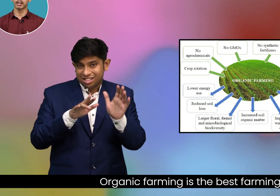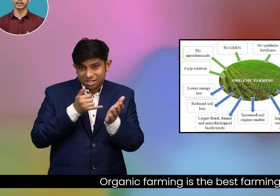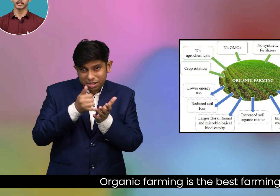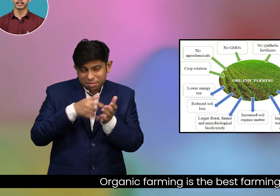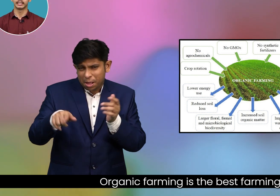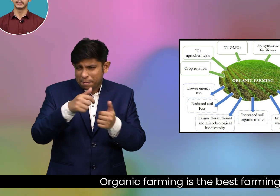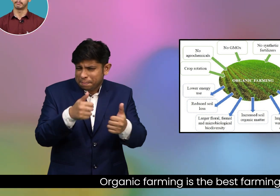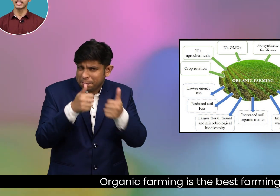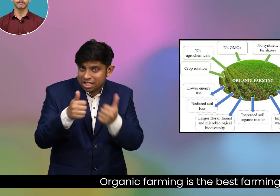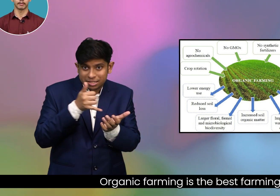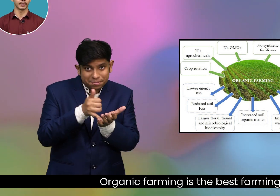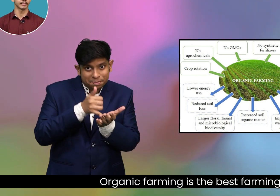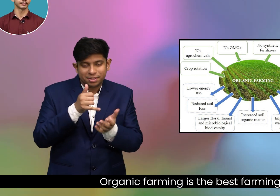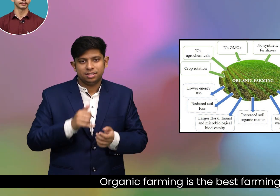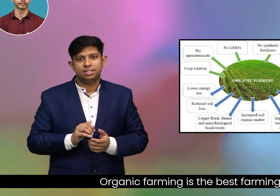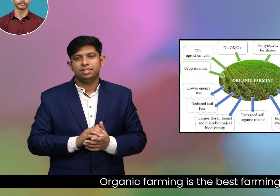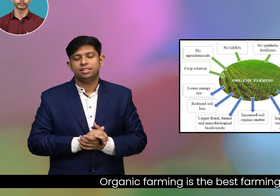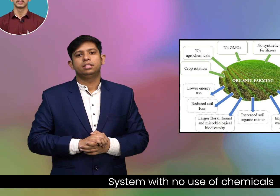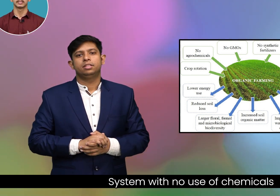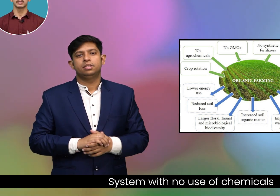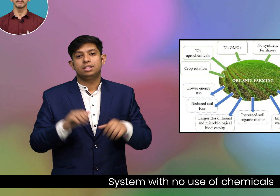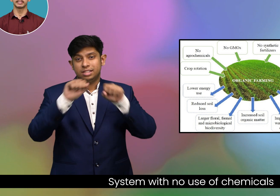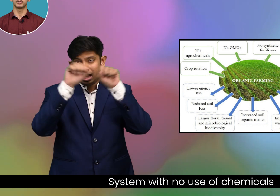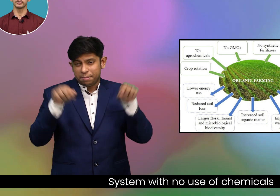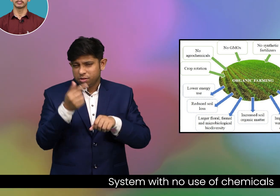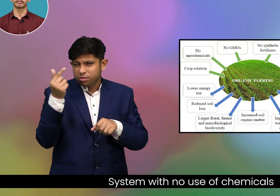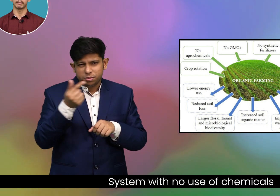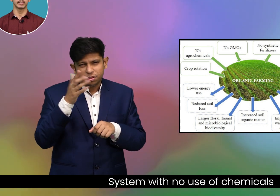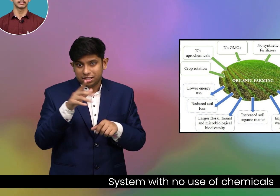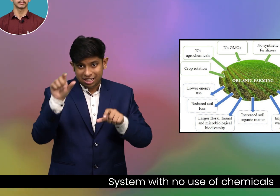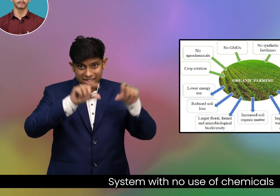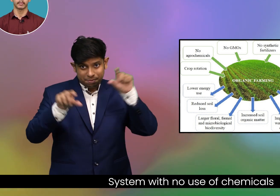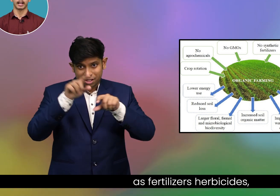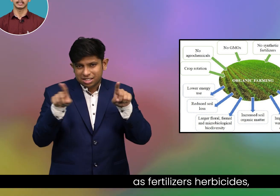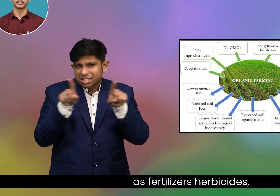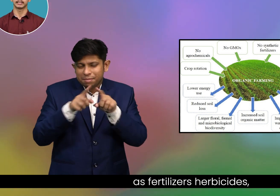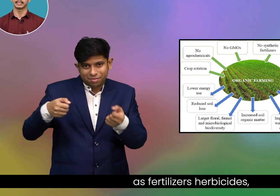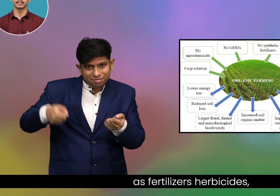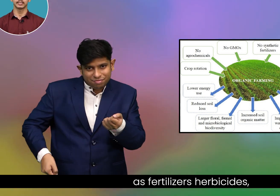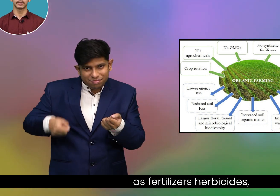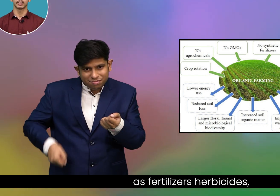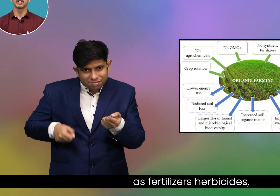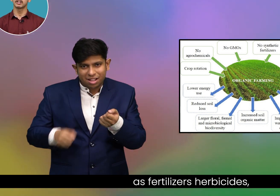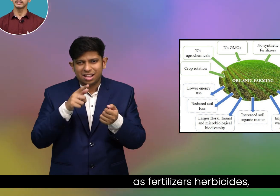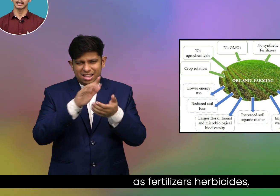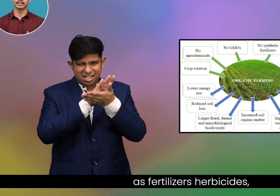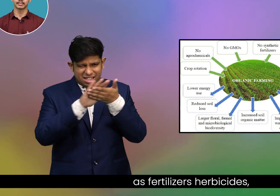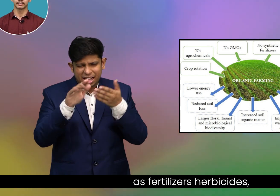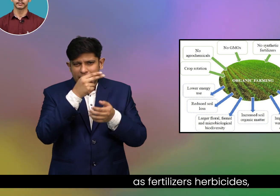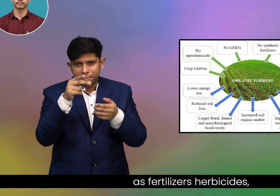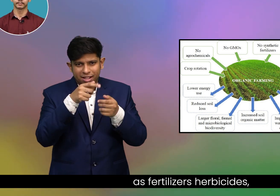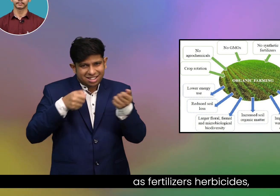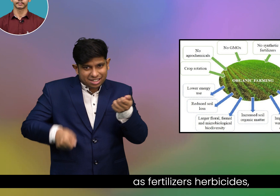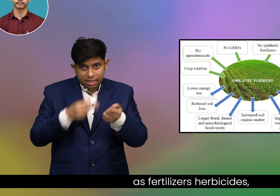Organic farming is the best farming system with no use of chemicals as fertilizers,